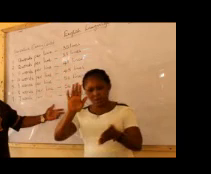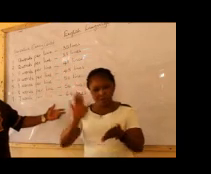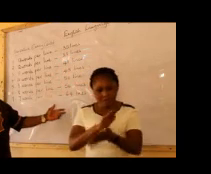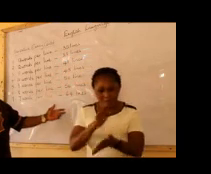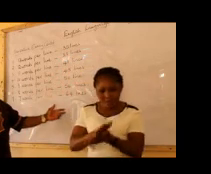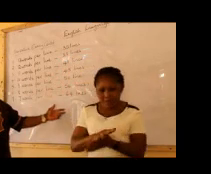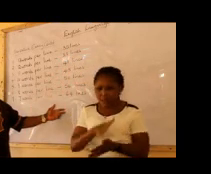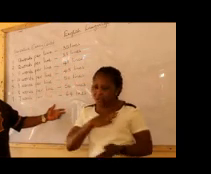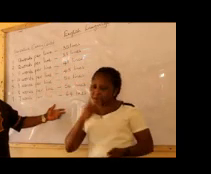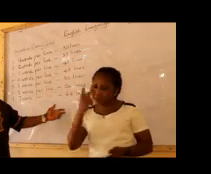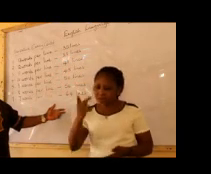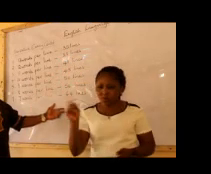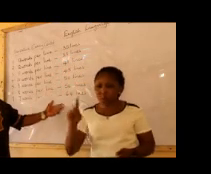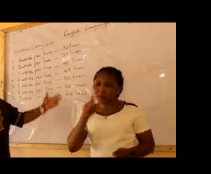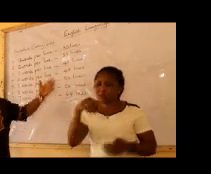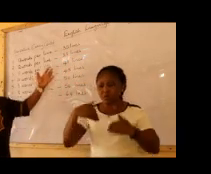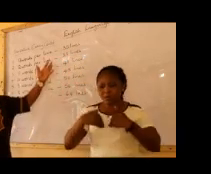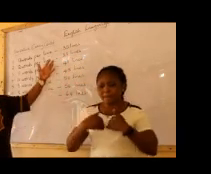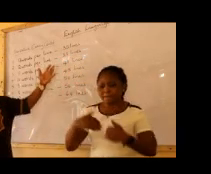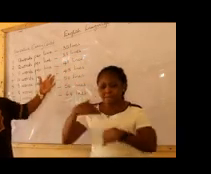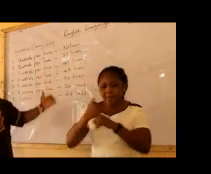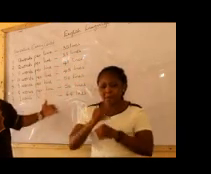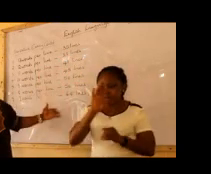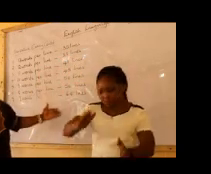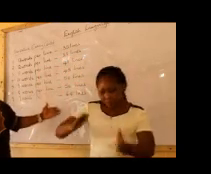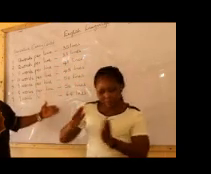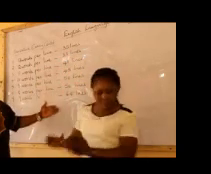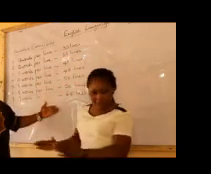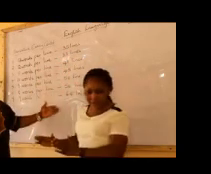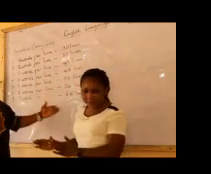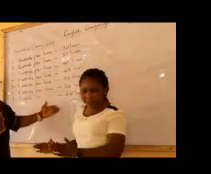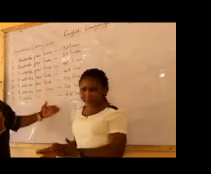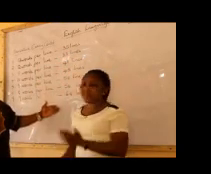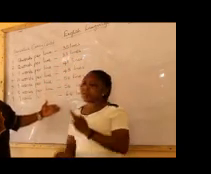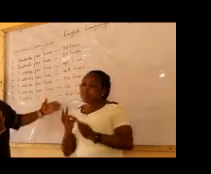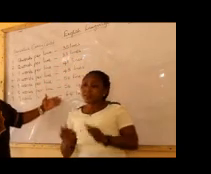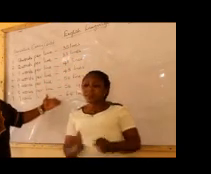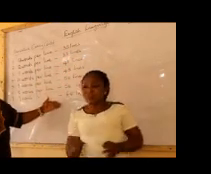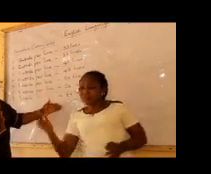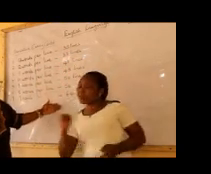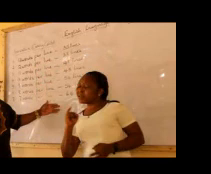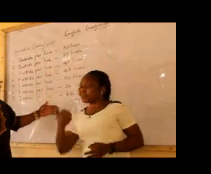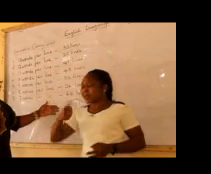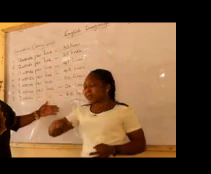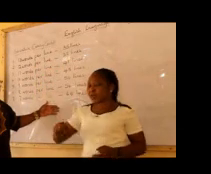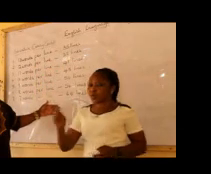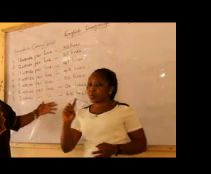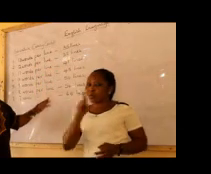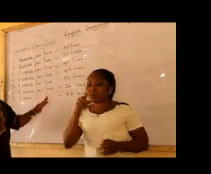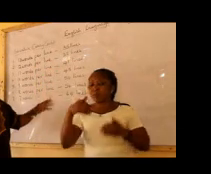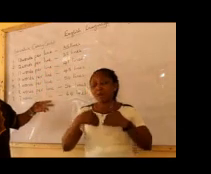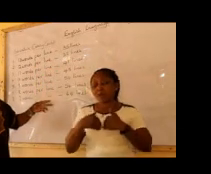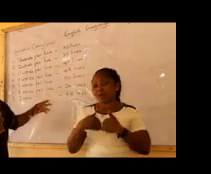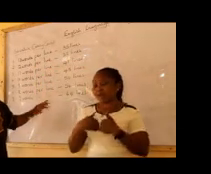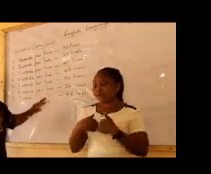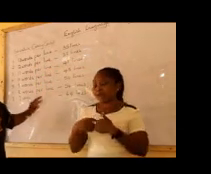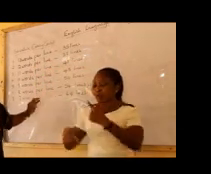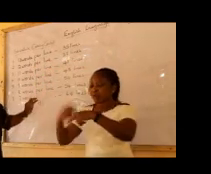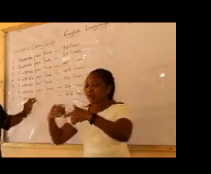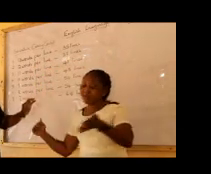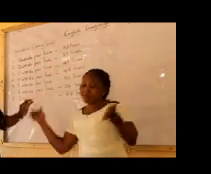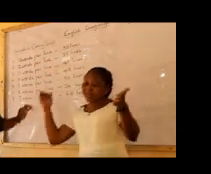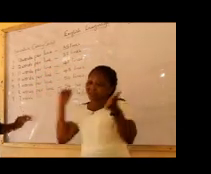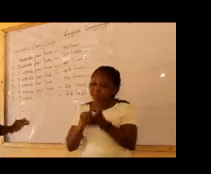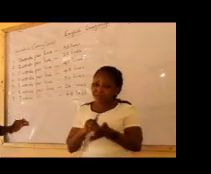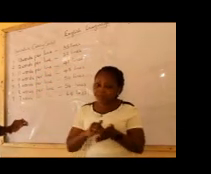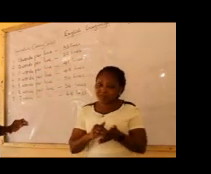your plans, if there is anywhere you've gone against the plan you made, that is, you made a little